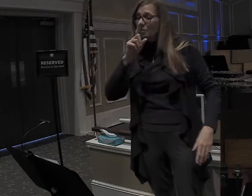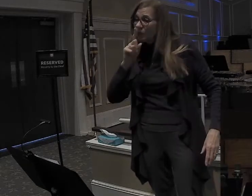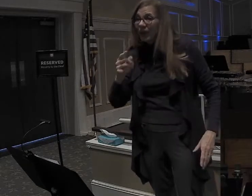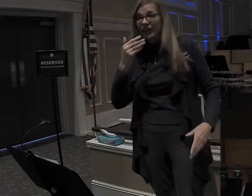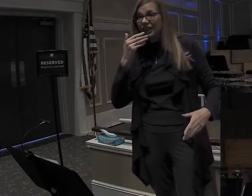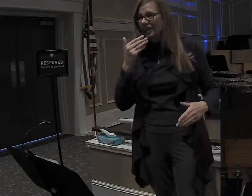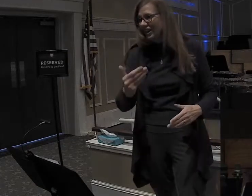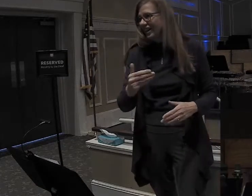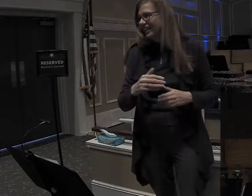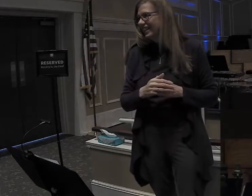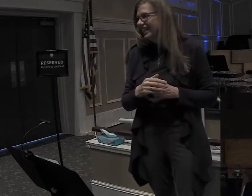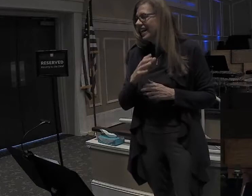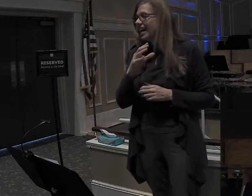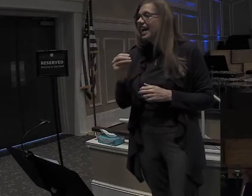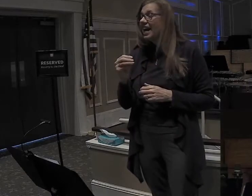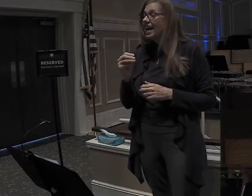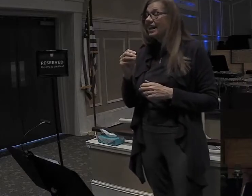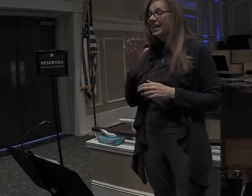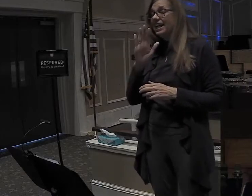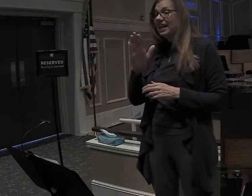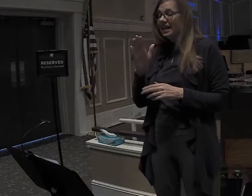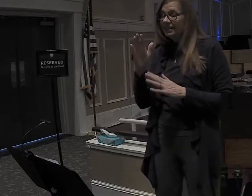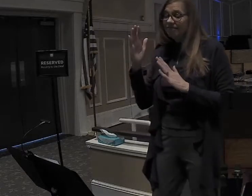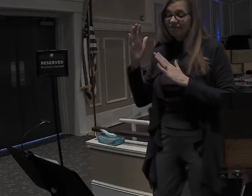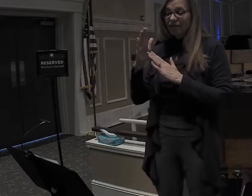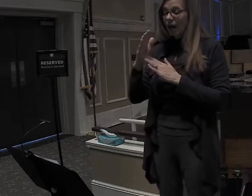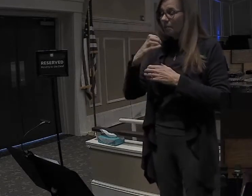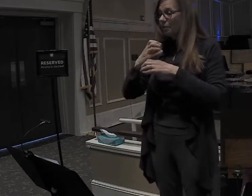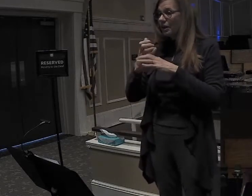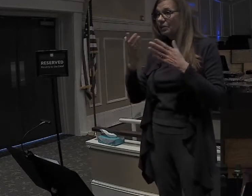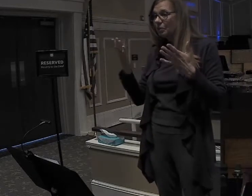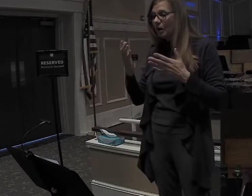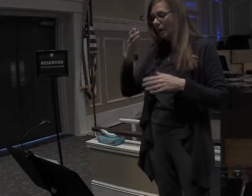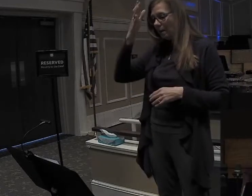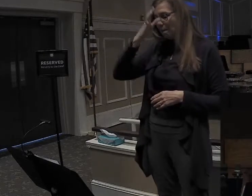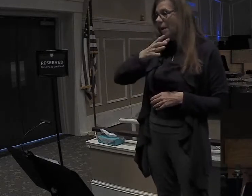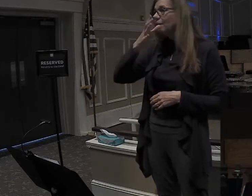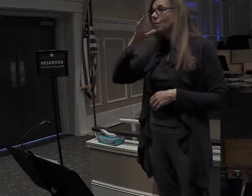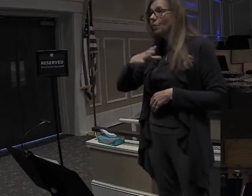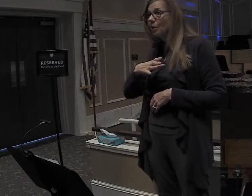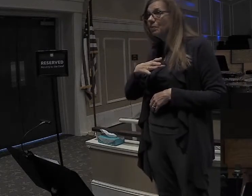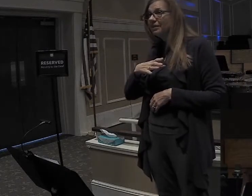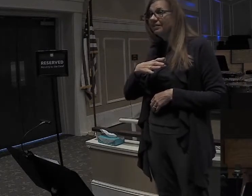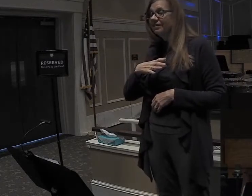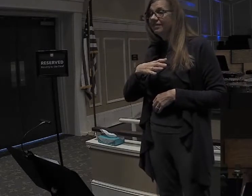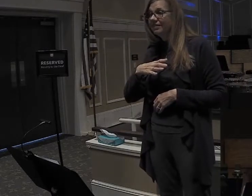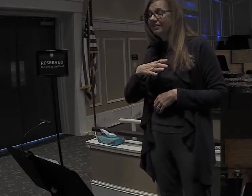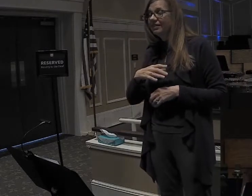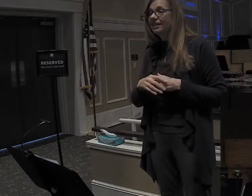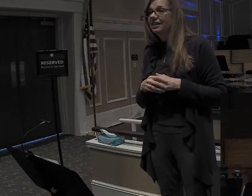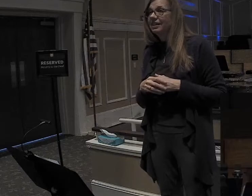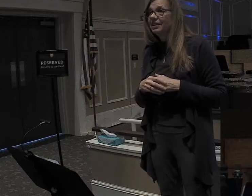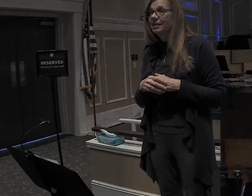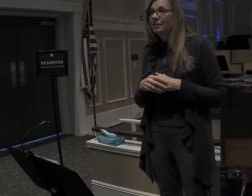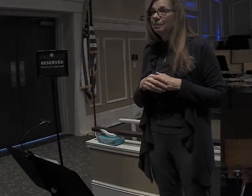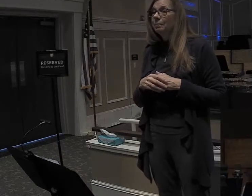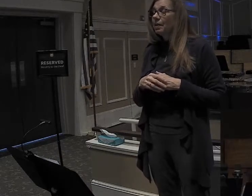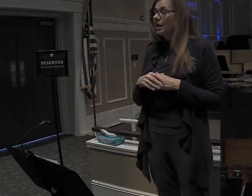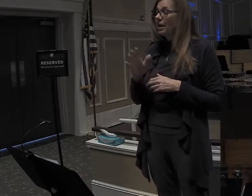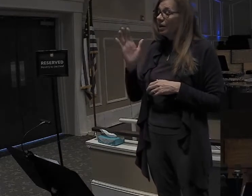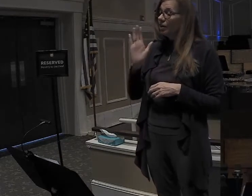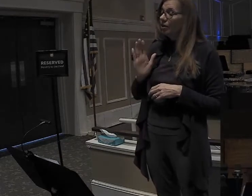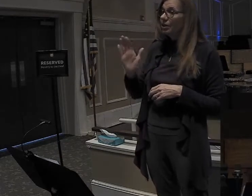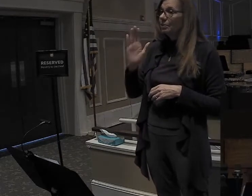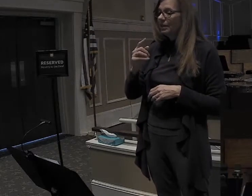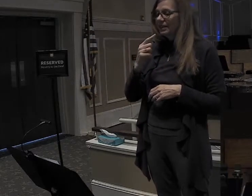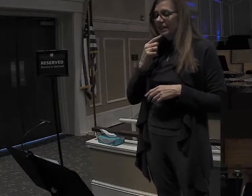And the centerpiece of his creation was man and the woman. They were God's vice regents. As the Puritans used to say,